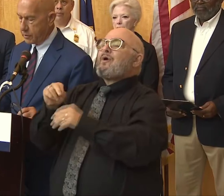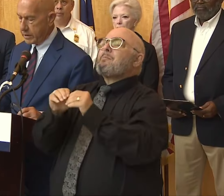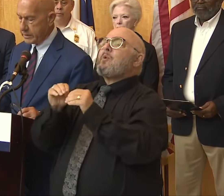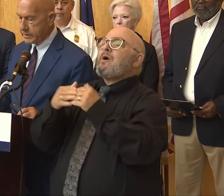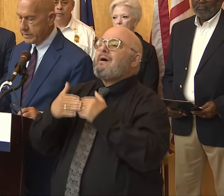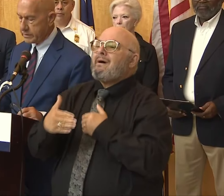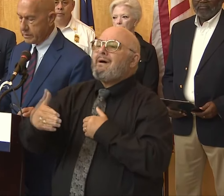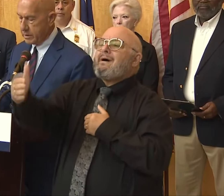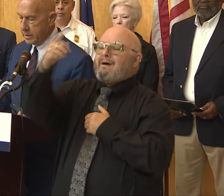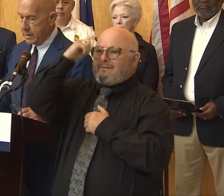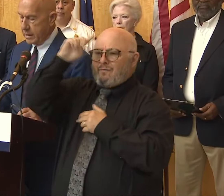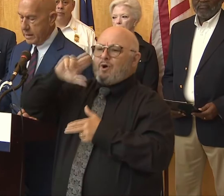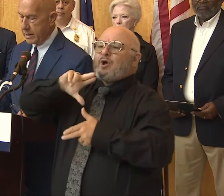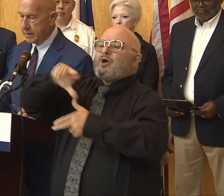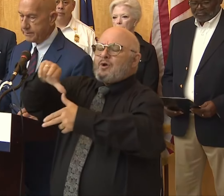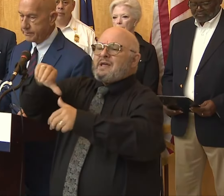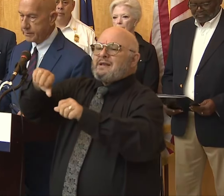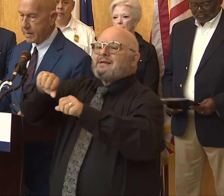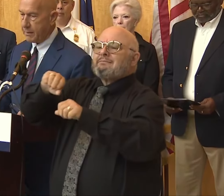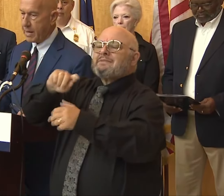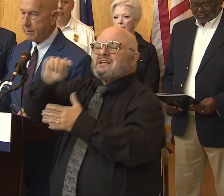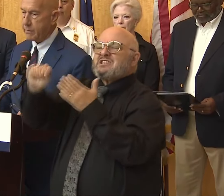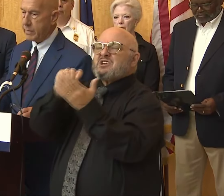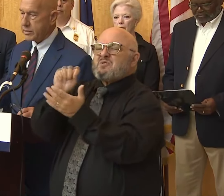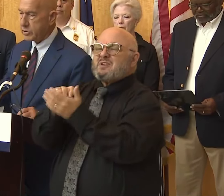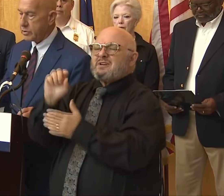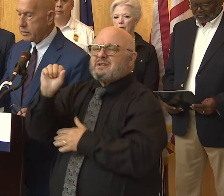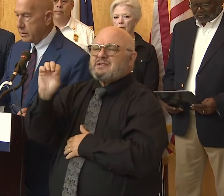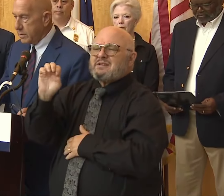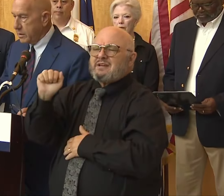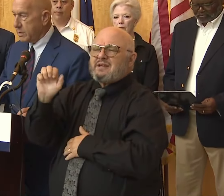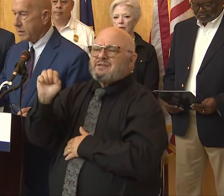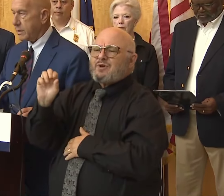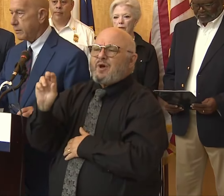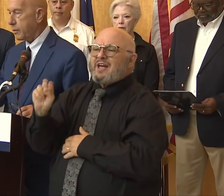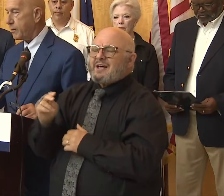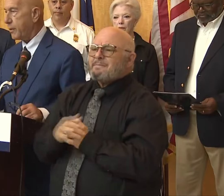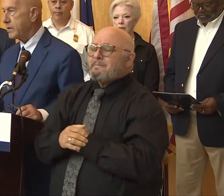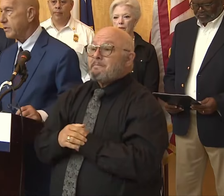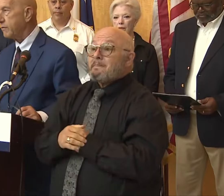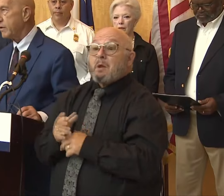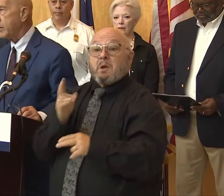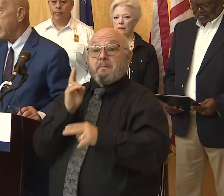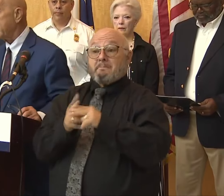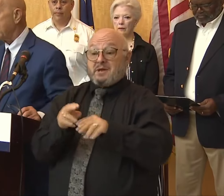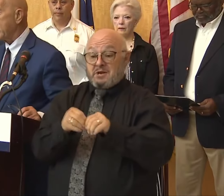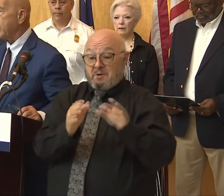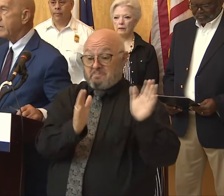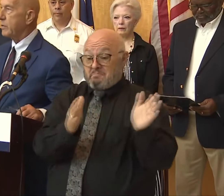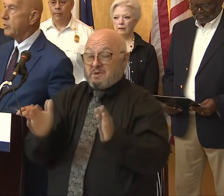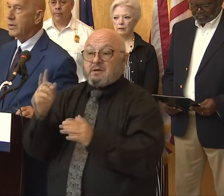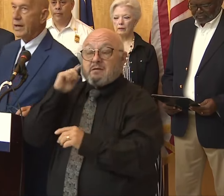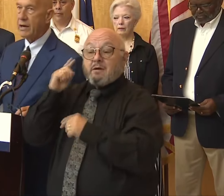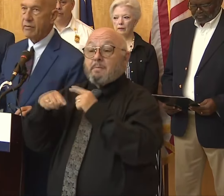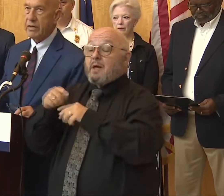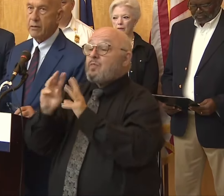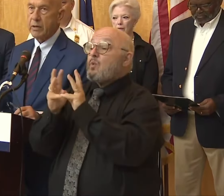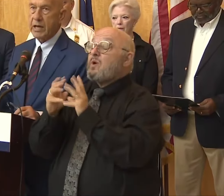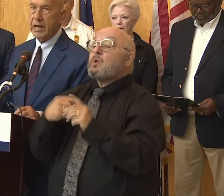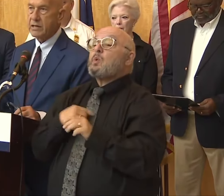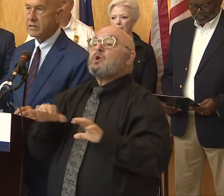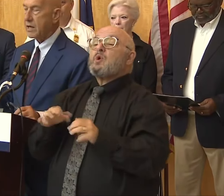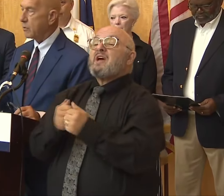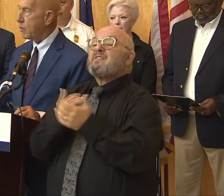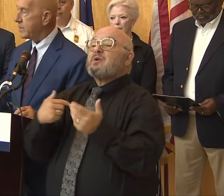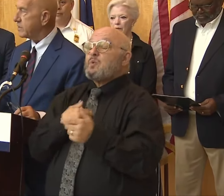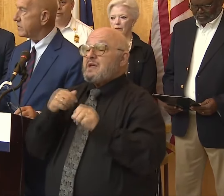for hurricane season. I might mention, in preparation for hearing about the weather, that we're doing everything we